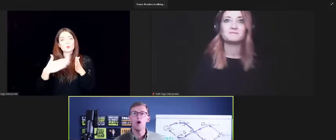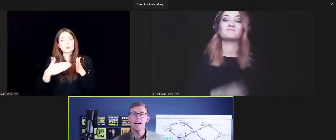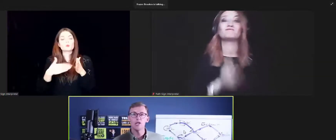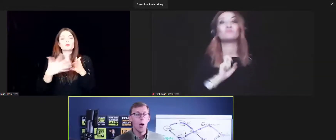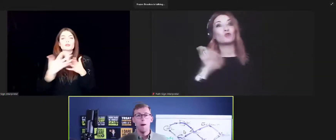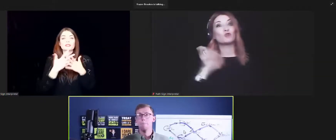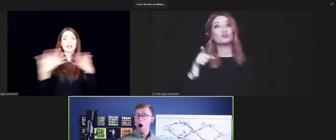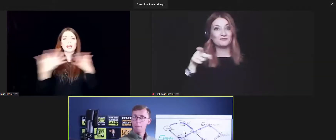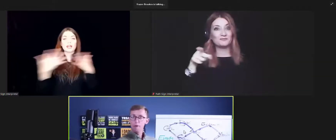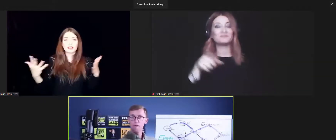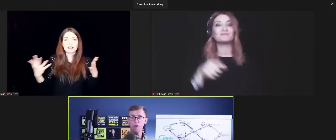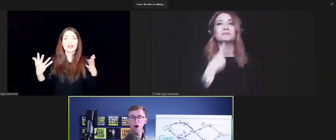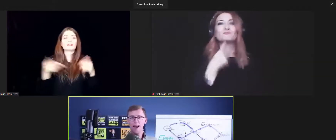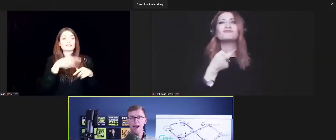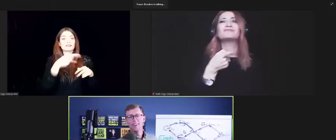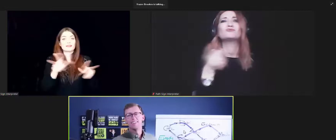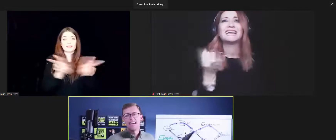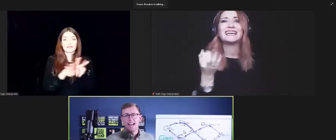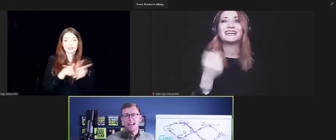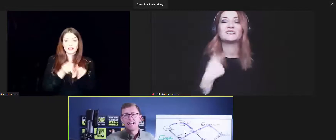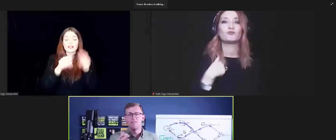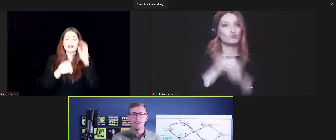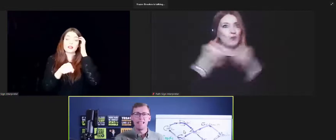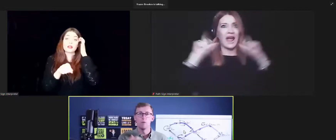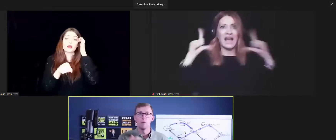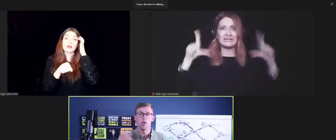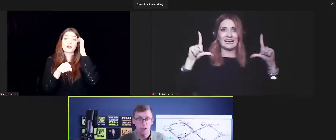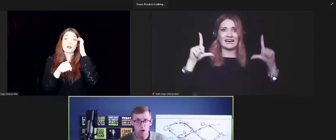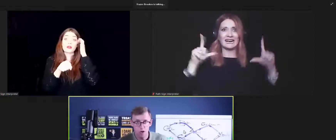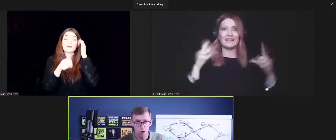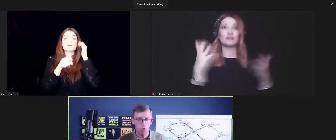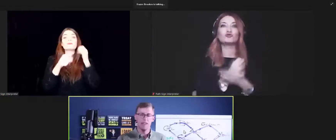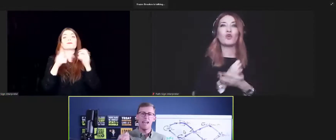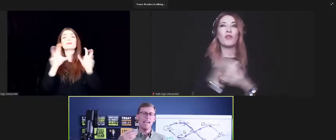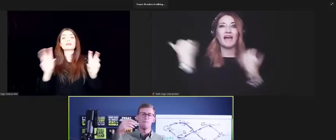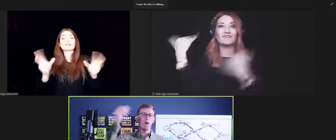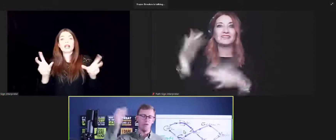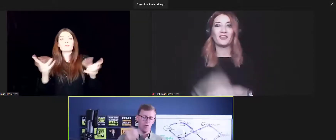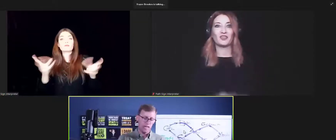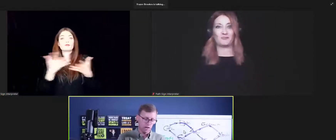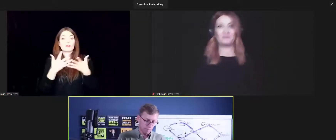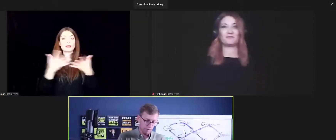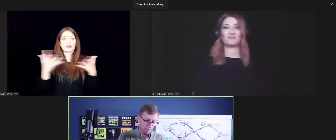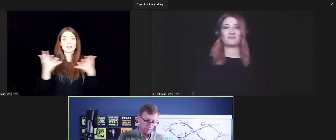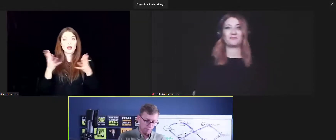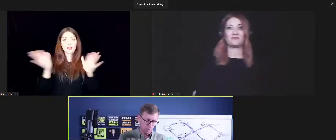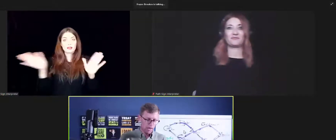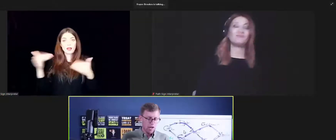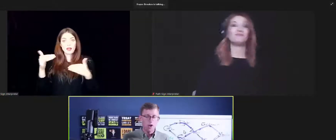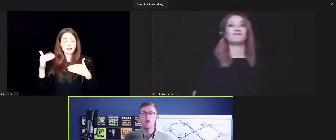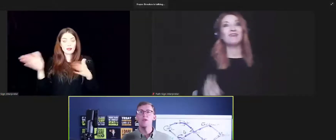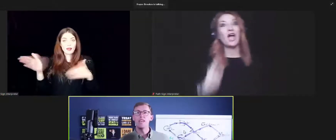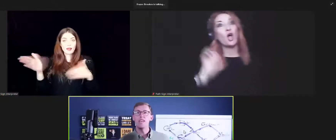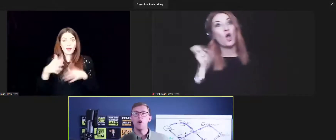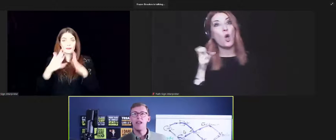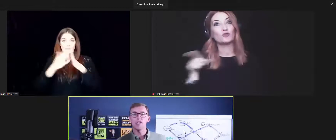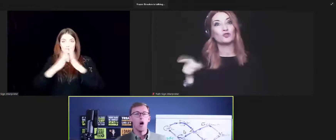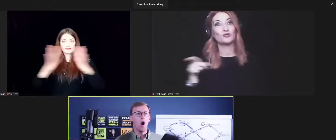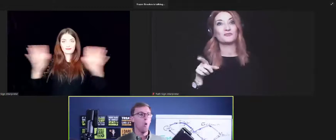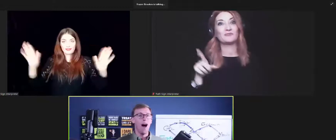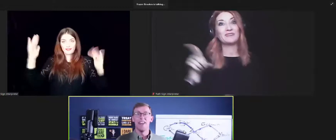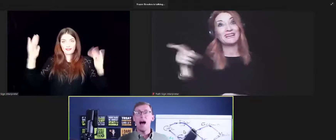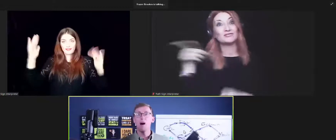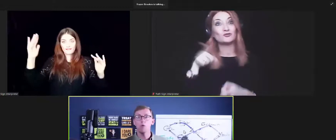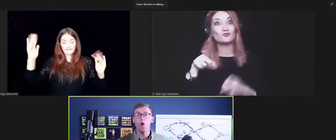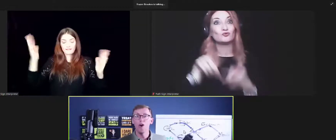next. Marble flooring. He didn't really. He was 6 years old. He wished for something else. Marble flooring. Julie, you're next. Oh,